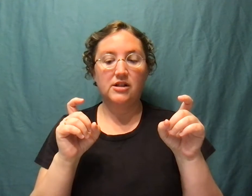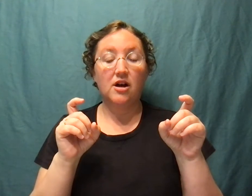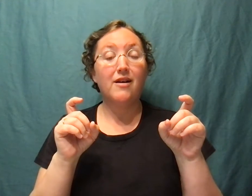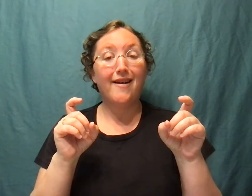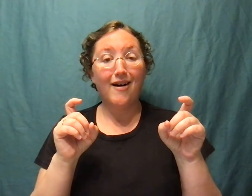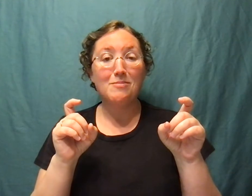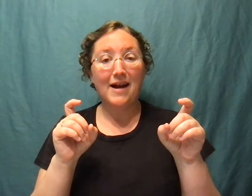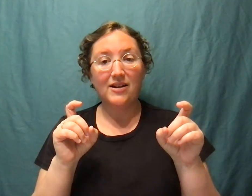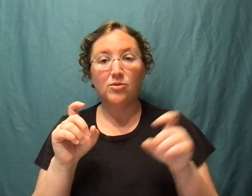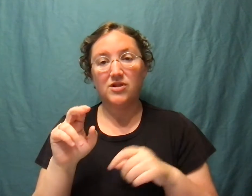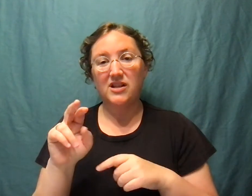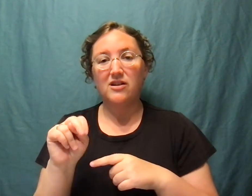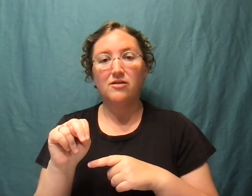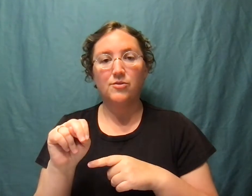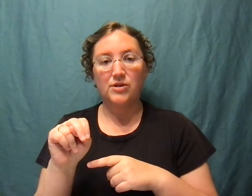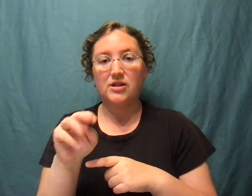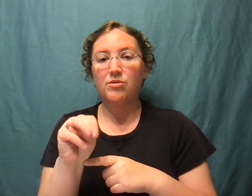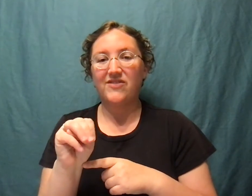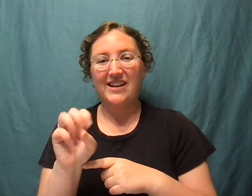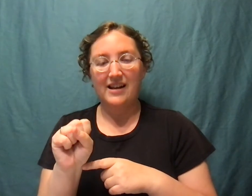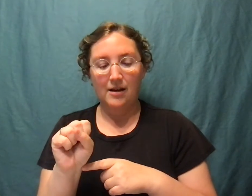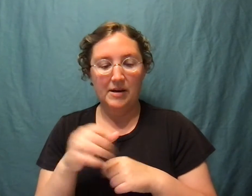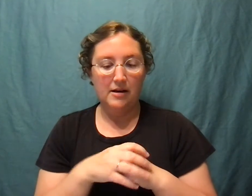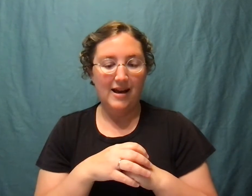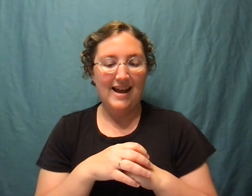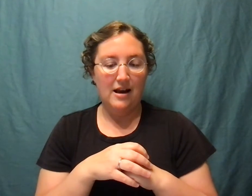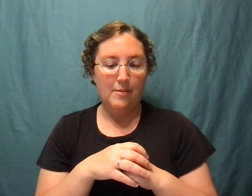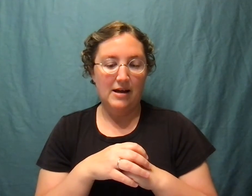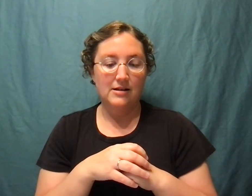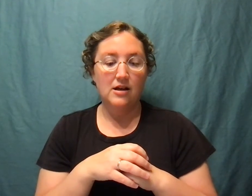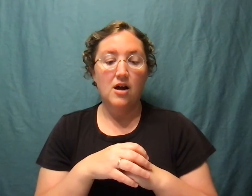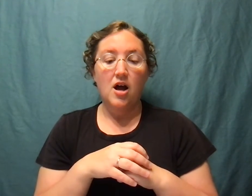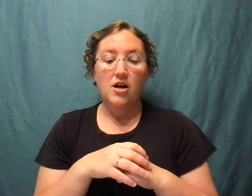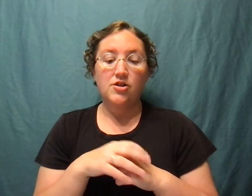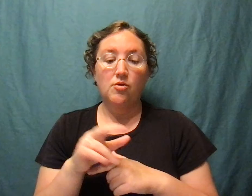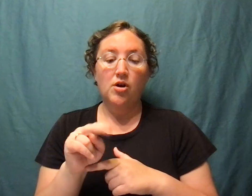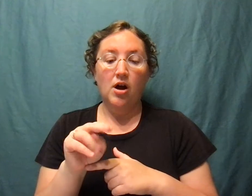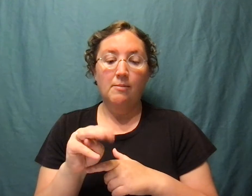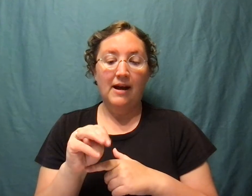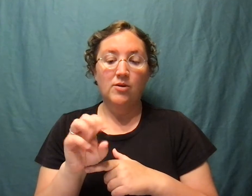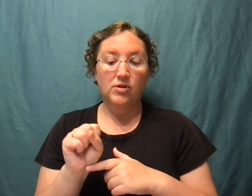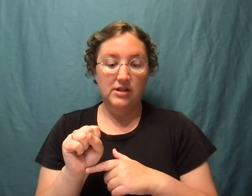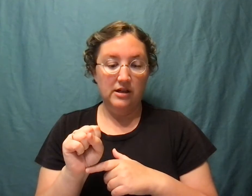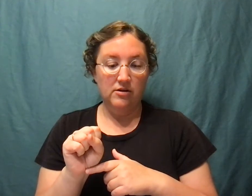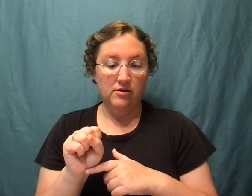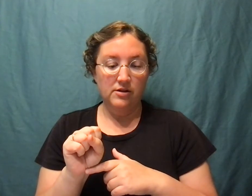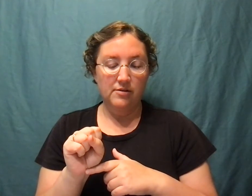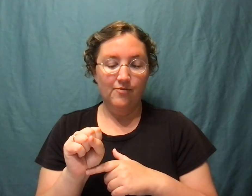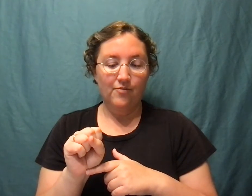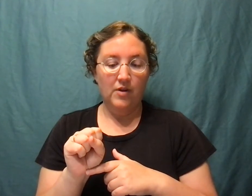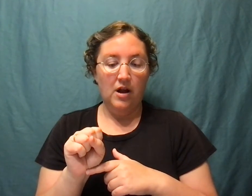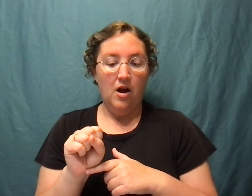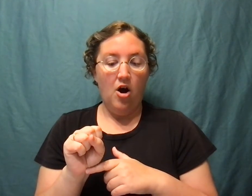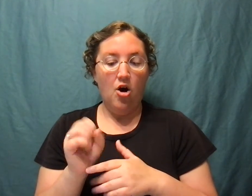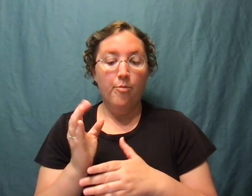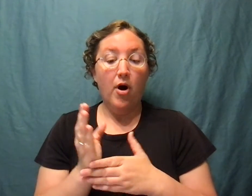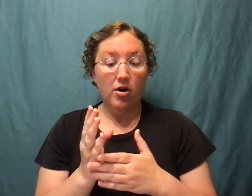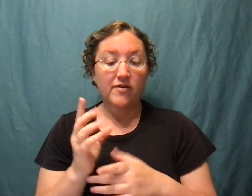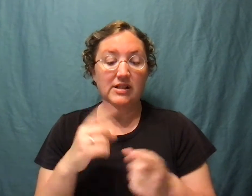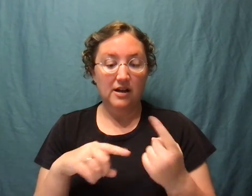on non-manual signals, which is abbreviated NMS. So non-manual signals are part of a sign